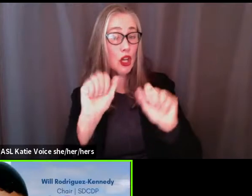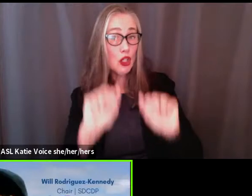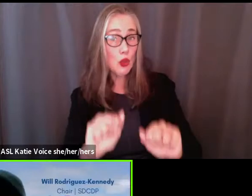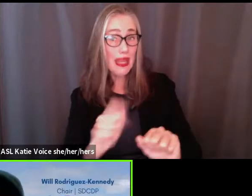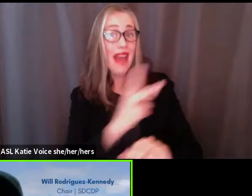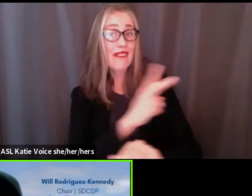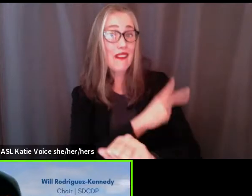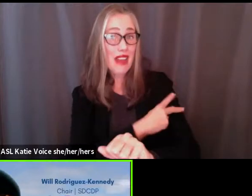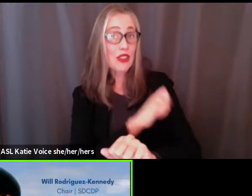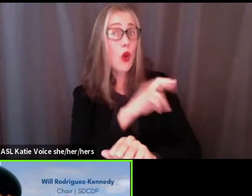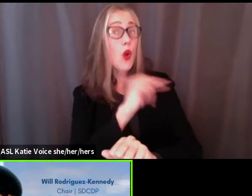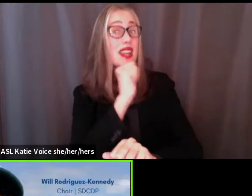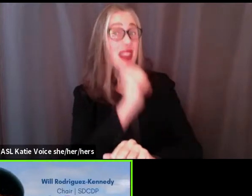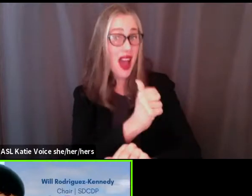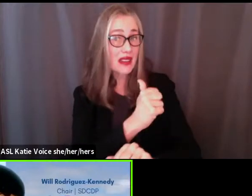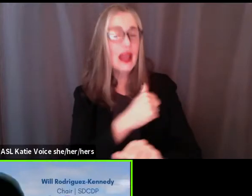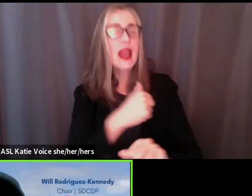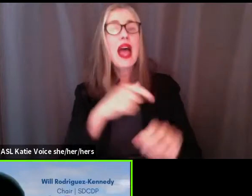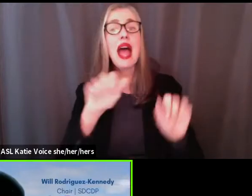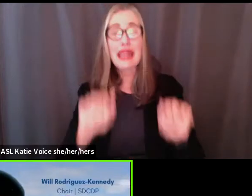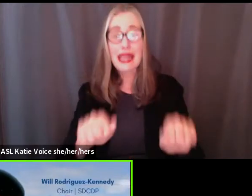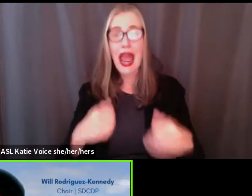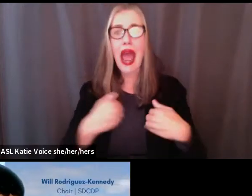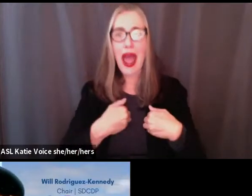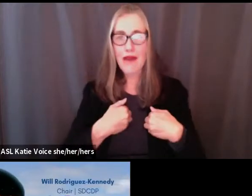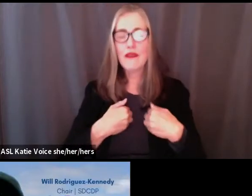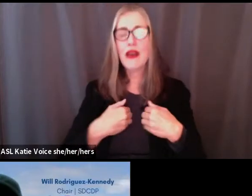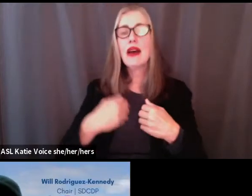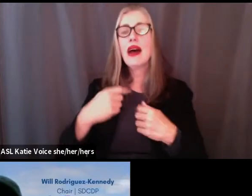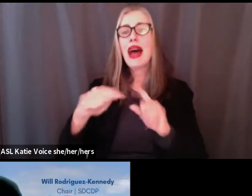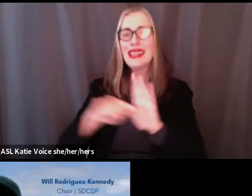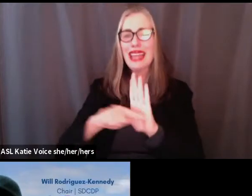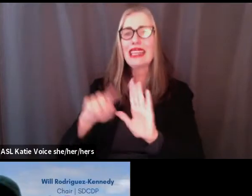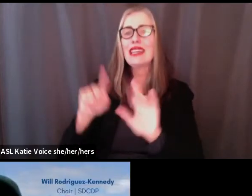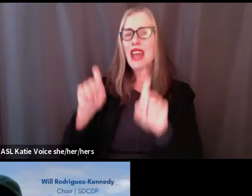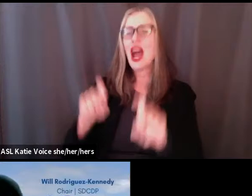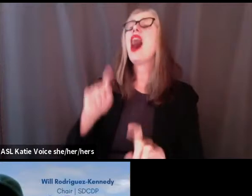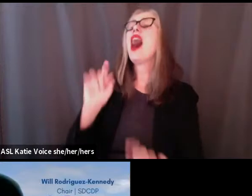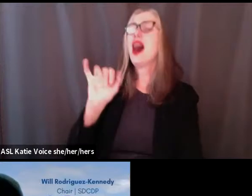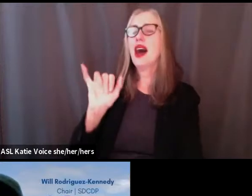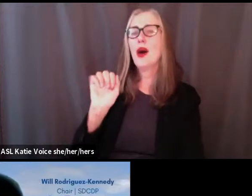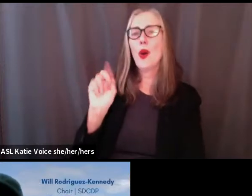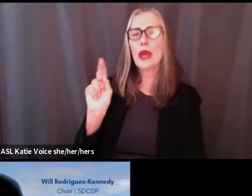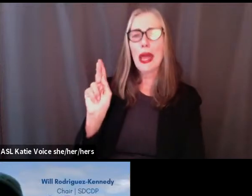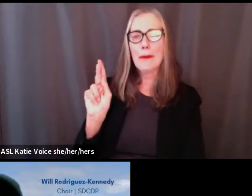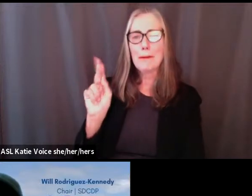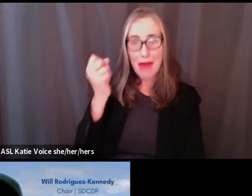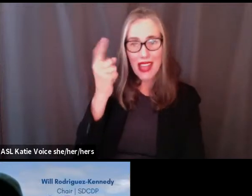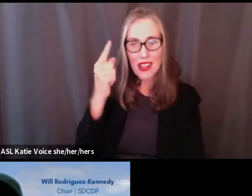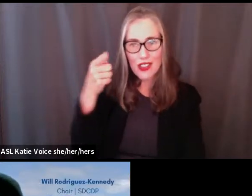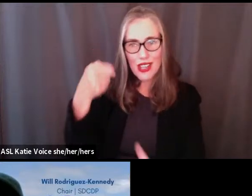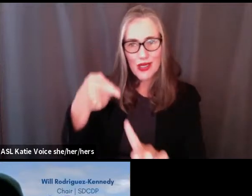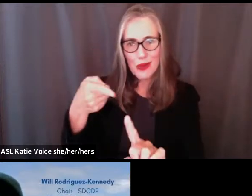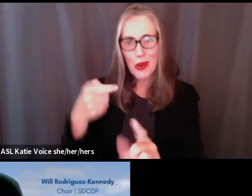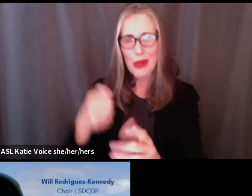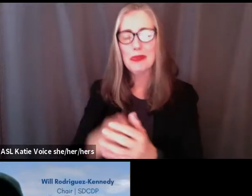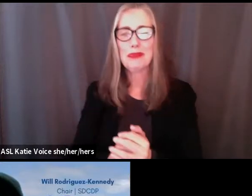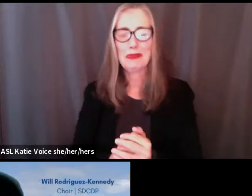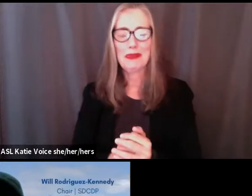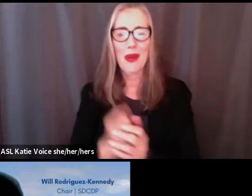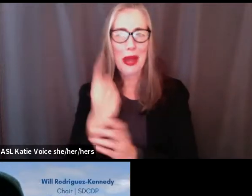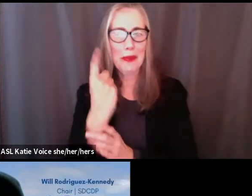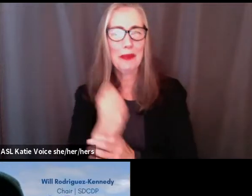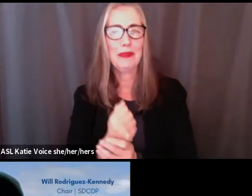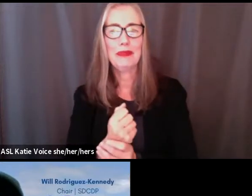and you could have a negative test. If you say and, I see. Okay. I understand your point. Okay,